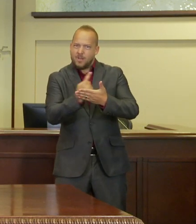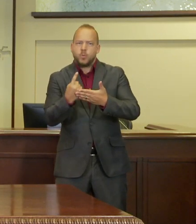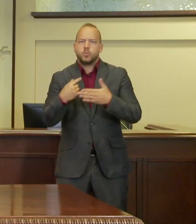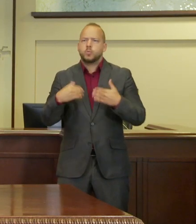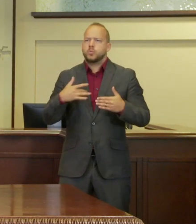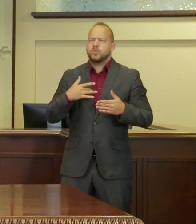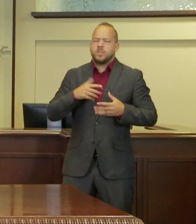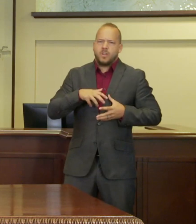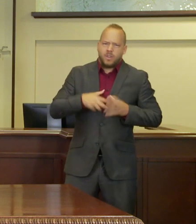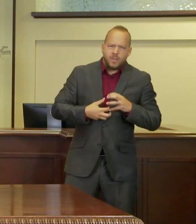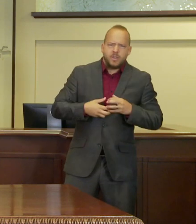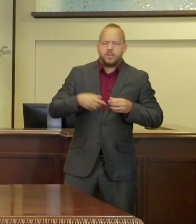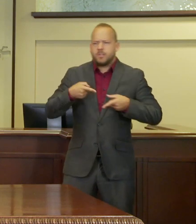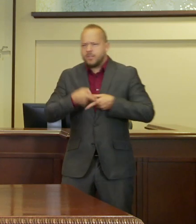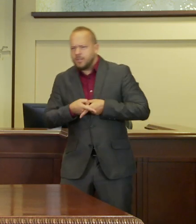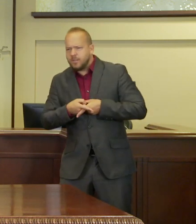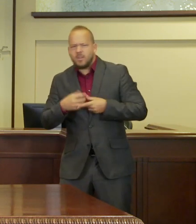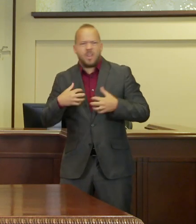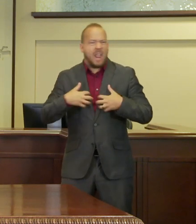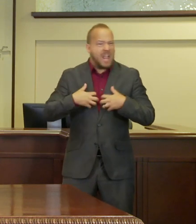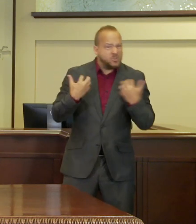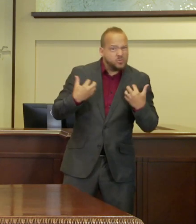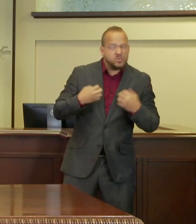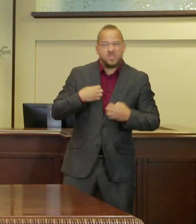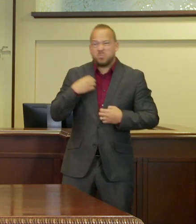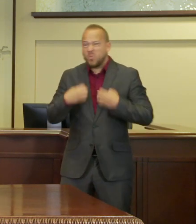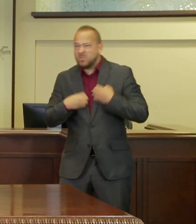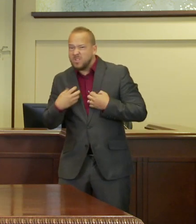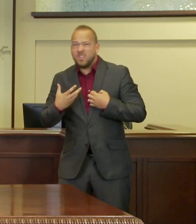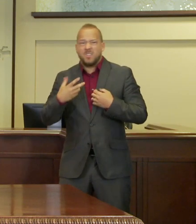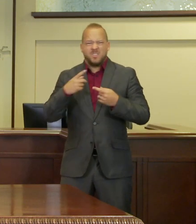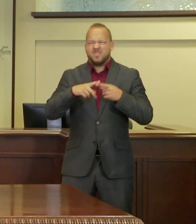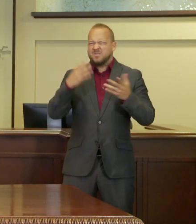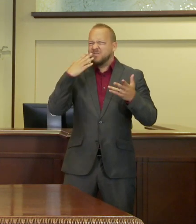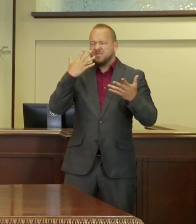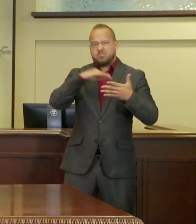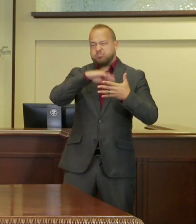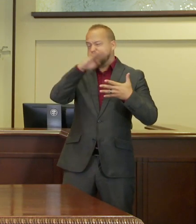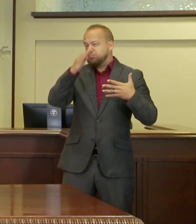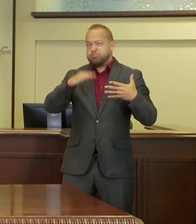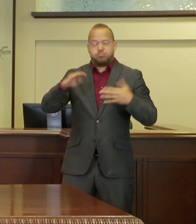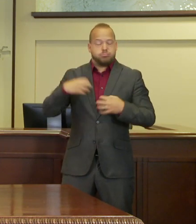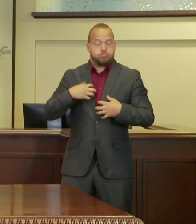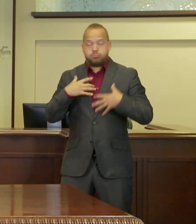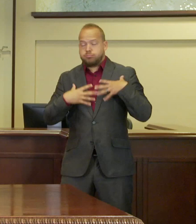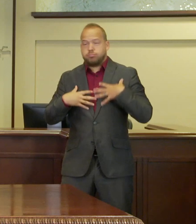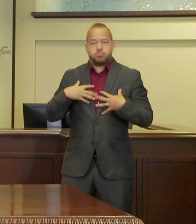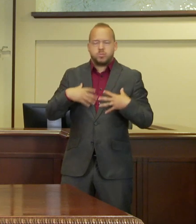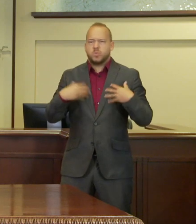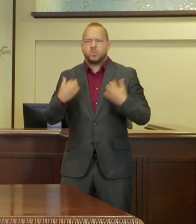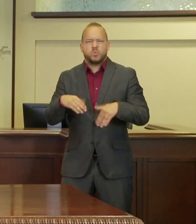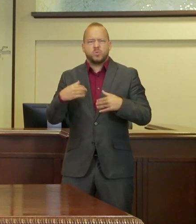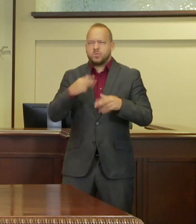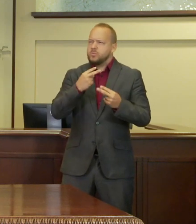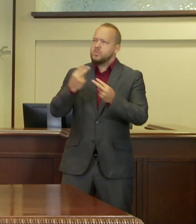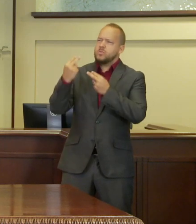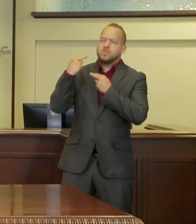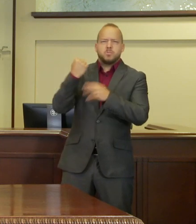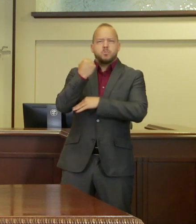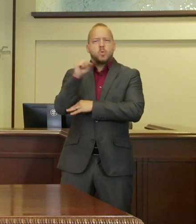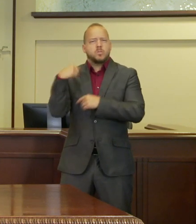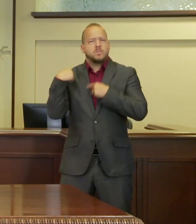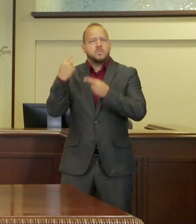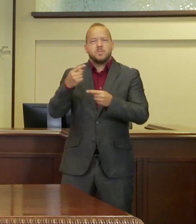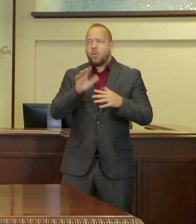from rage to sadness to hope and back again. I am reflecting on the protests that have taken place across this country, the